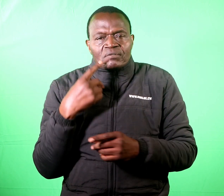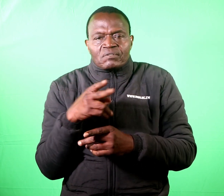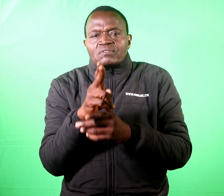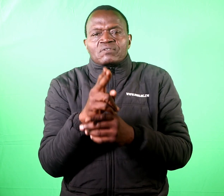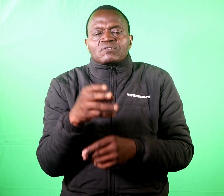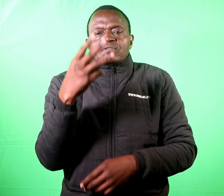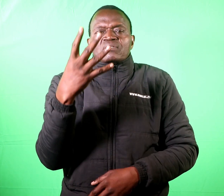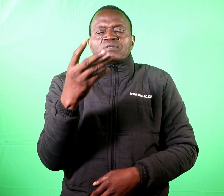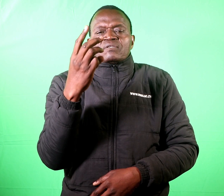classification.